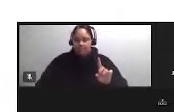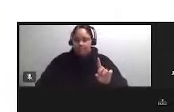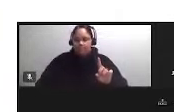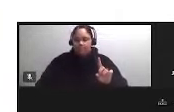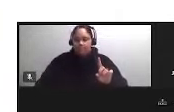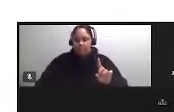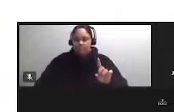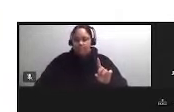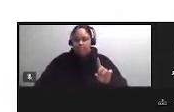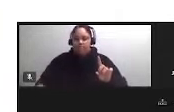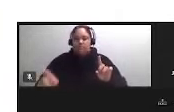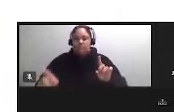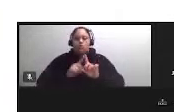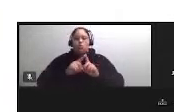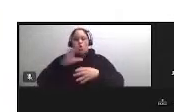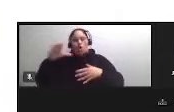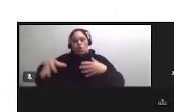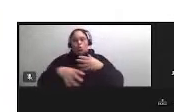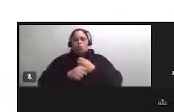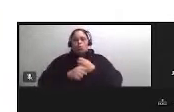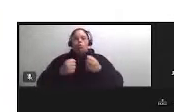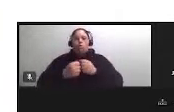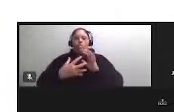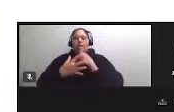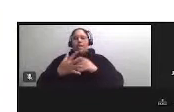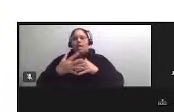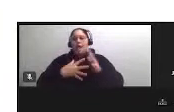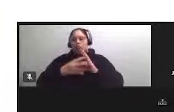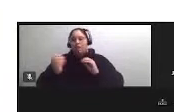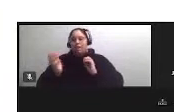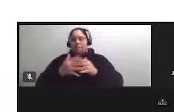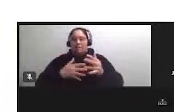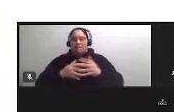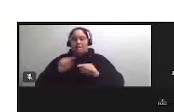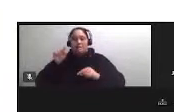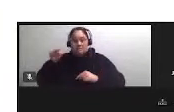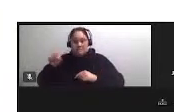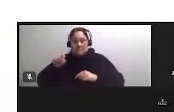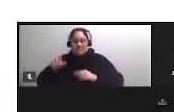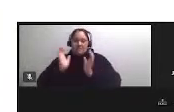conclude with these outstanding matters at that meeting, Chair.